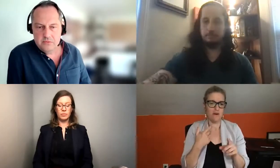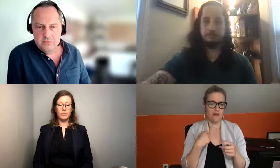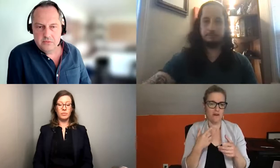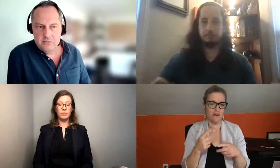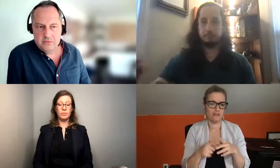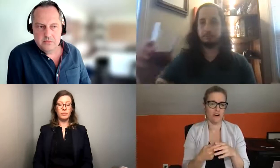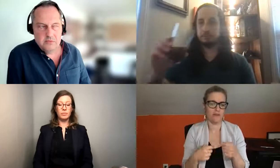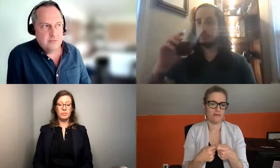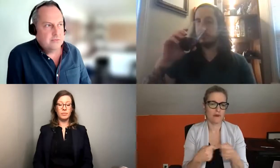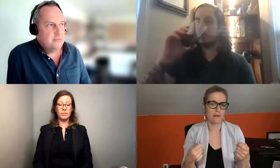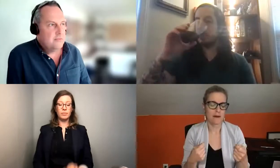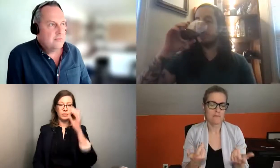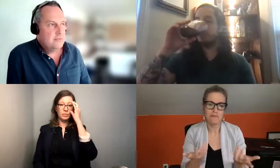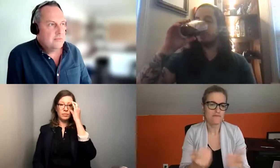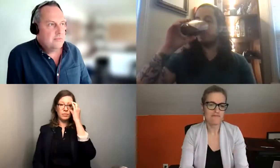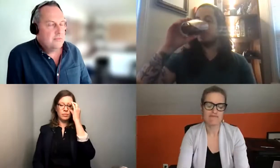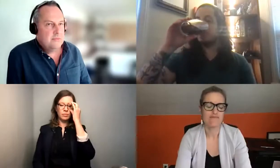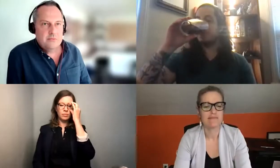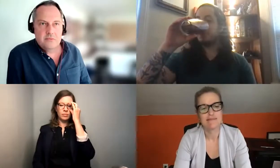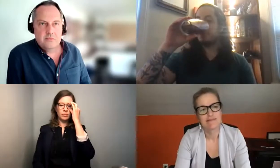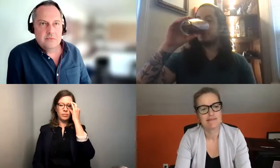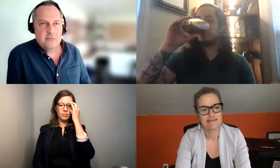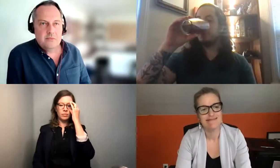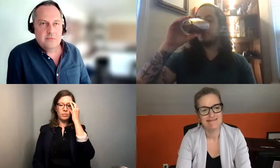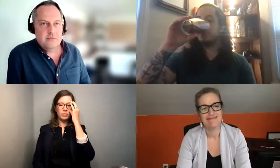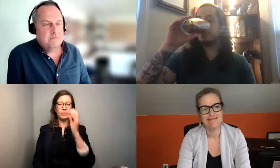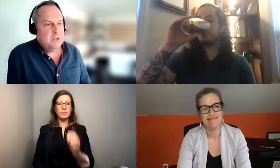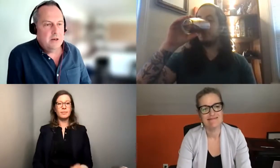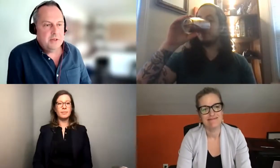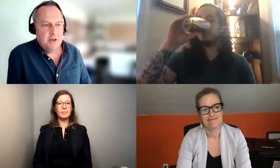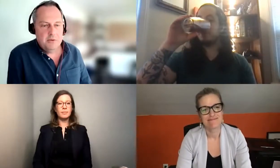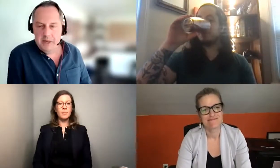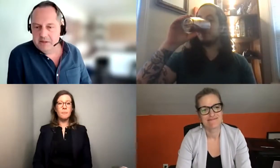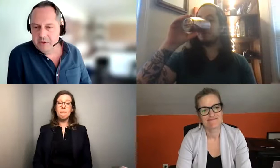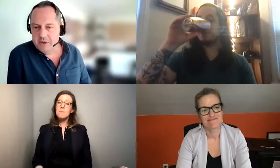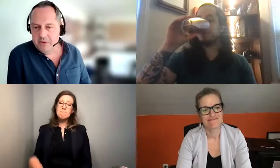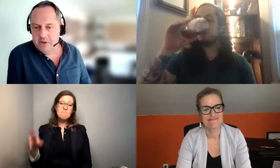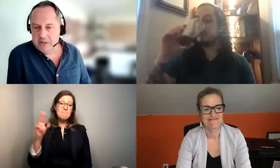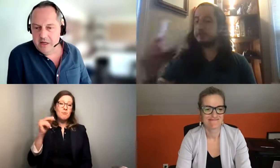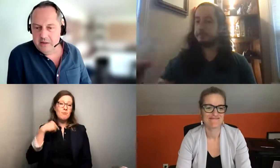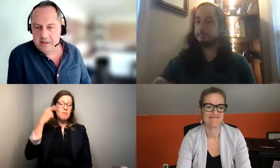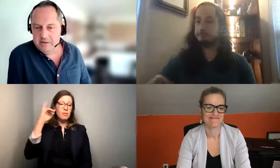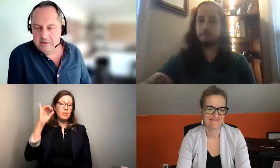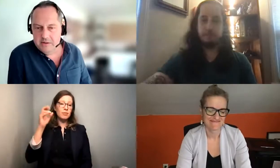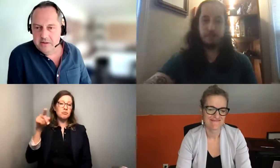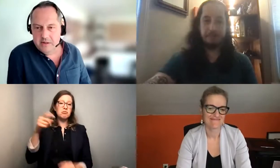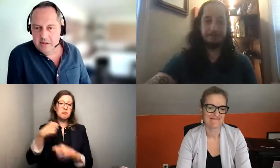Richard, any final thoughts before we start our wrap up? no, I think John makes some good points there.